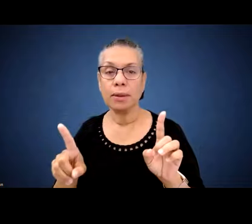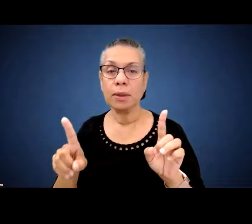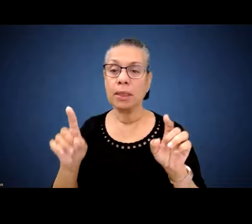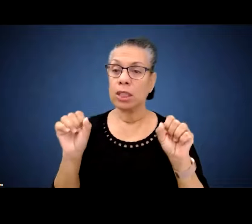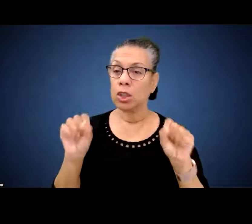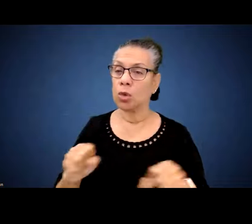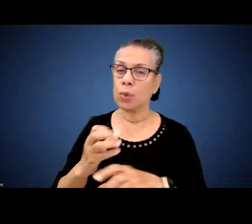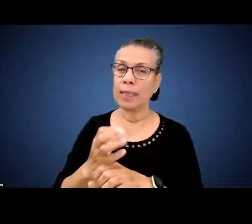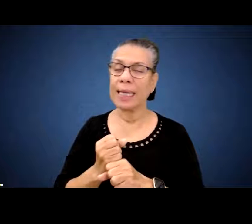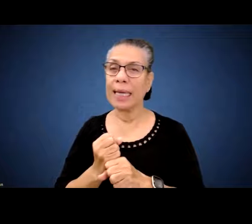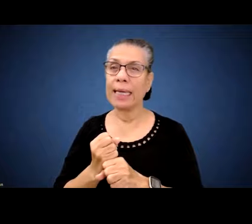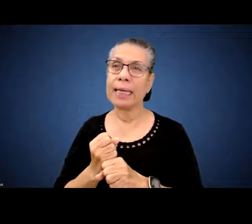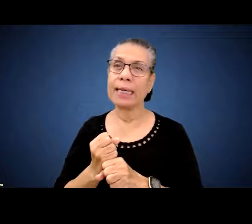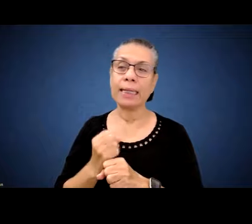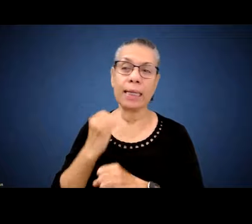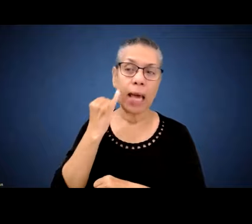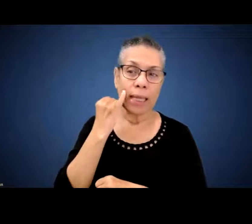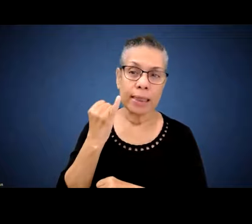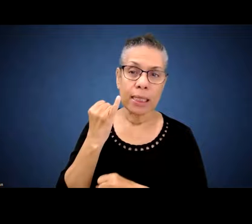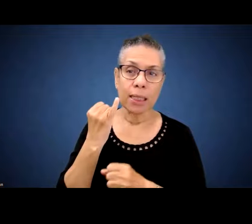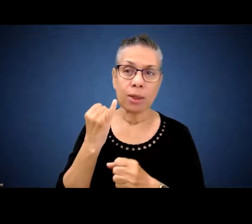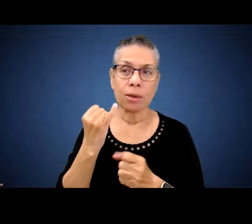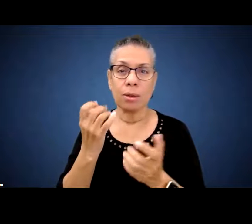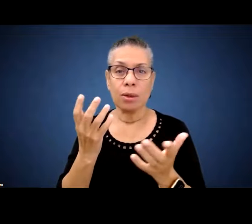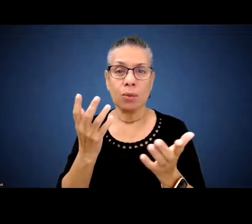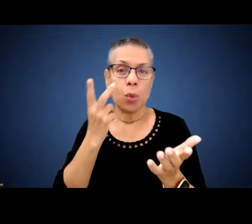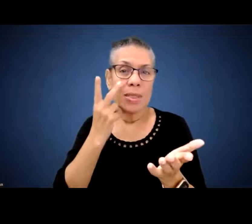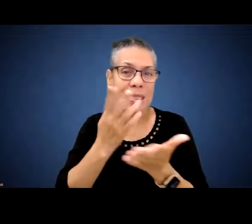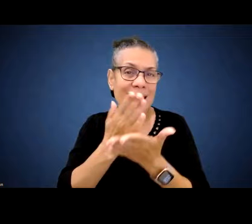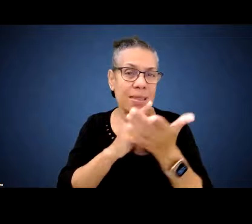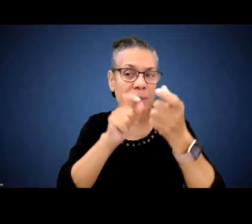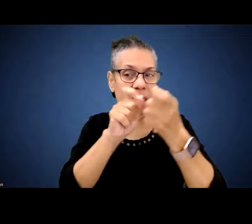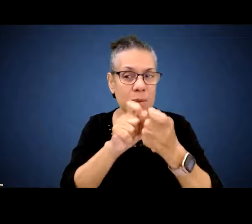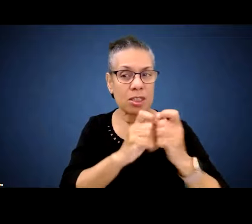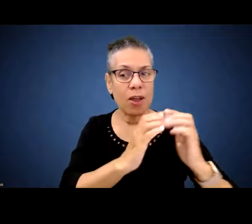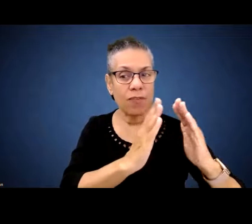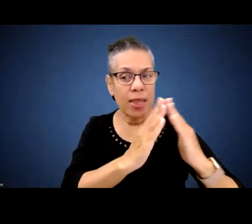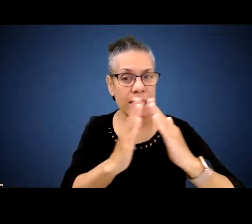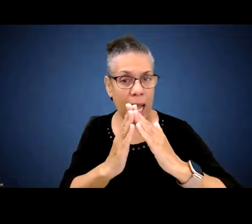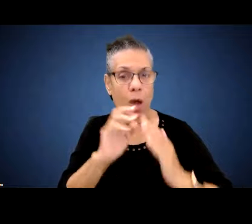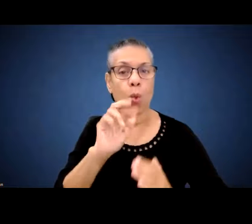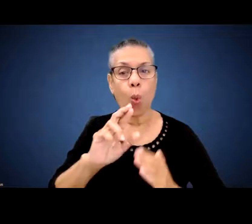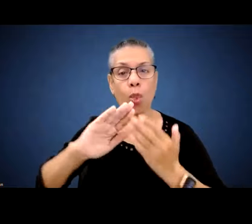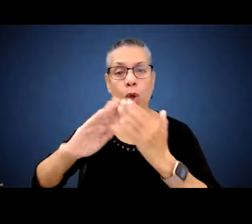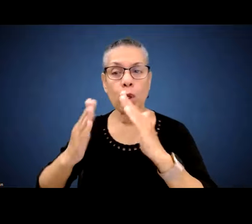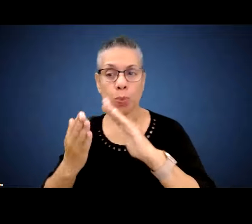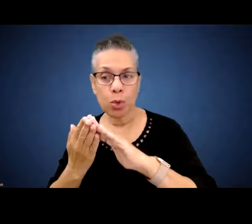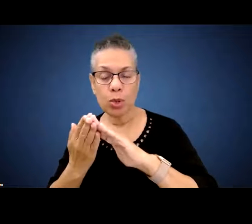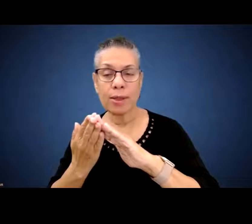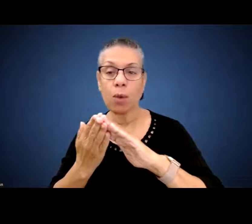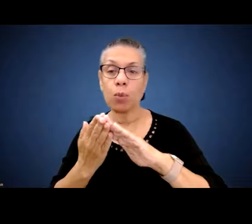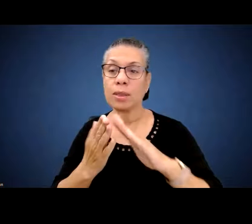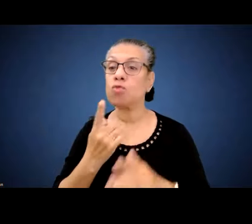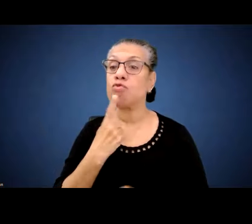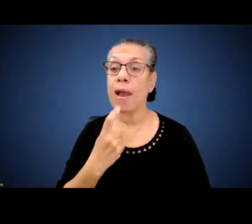get a sense of what, and we could see some of the specifics of the towns that actually, or communities that came off and on for the red, but if